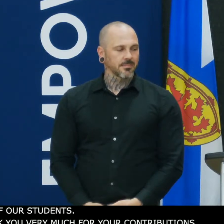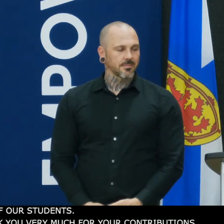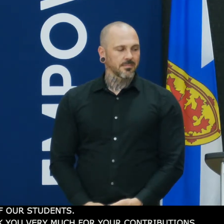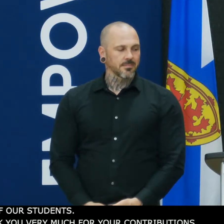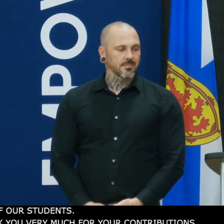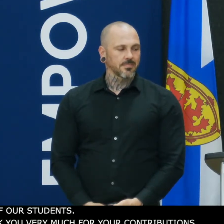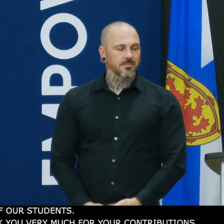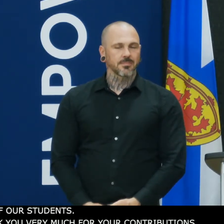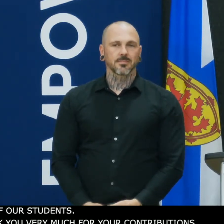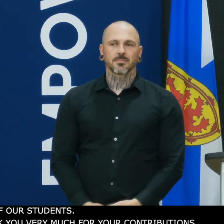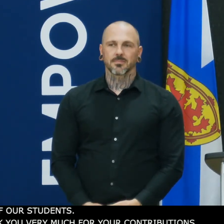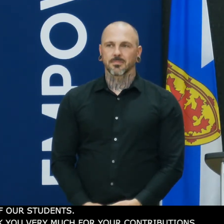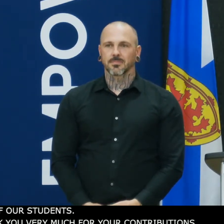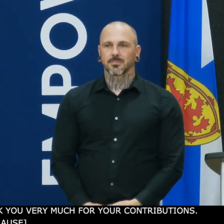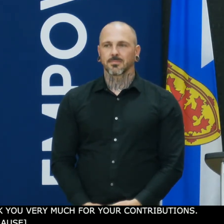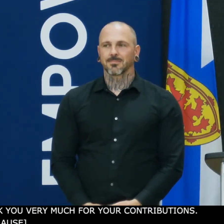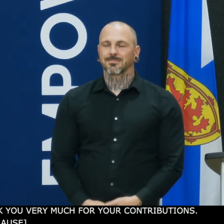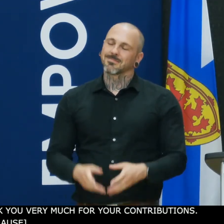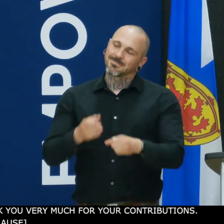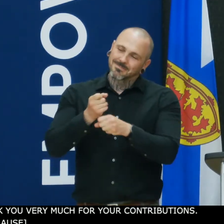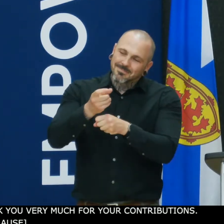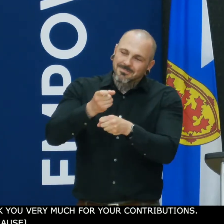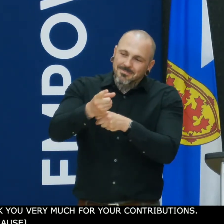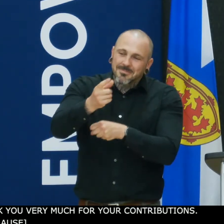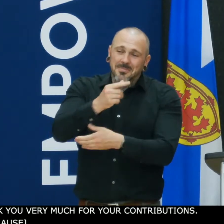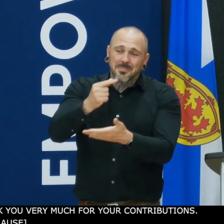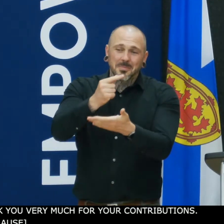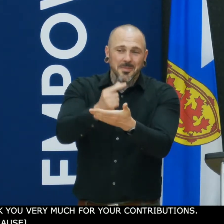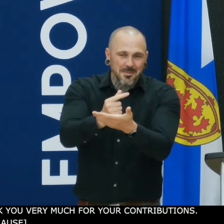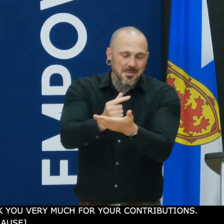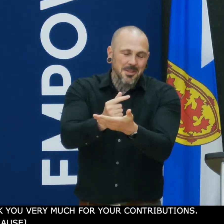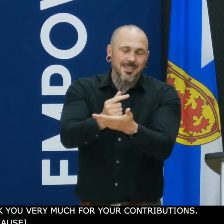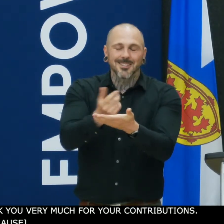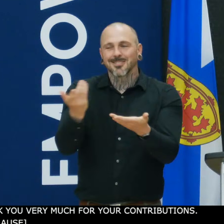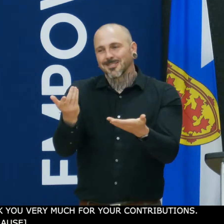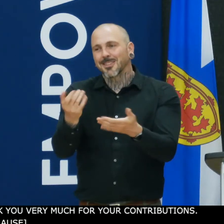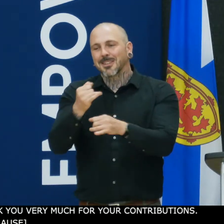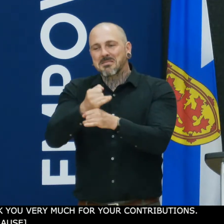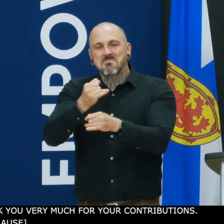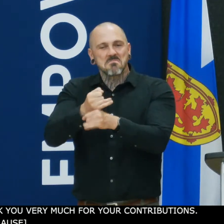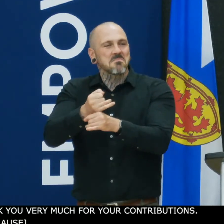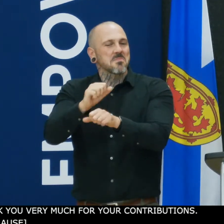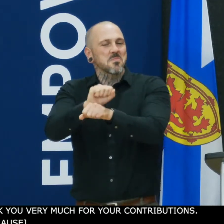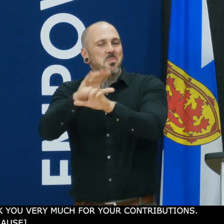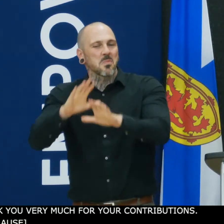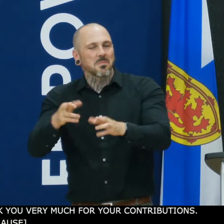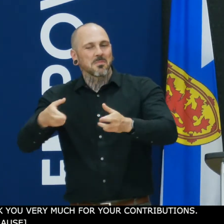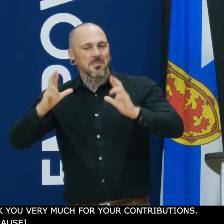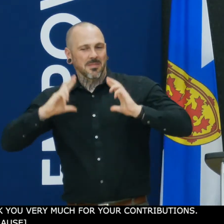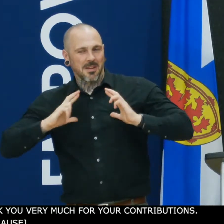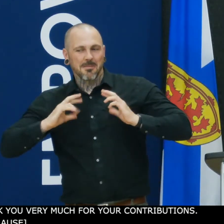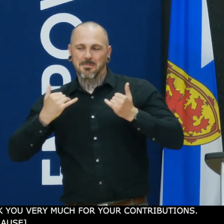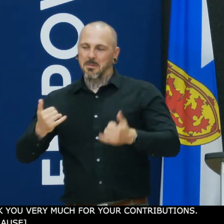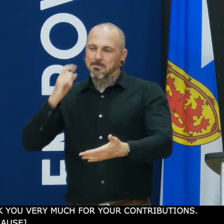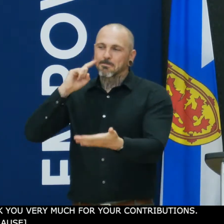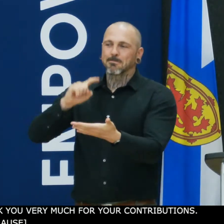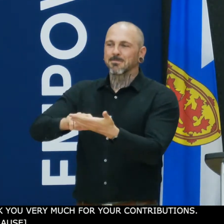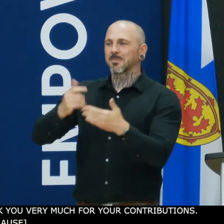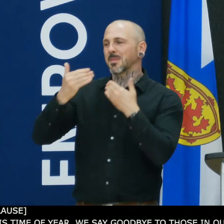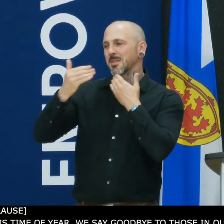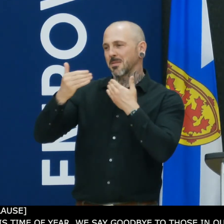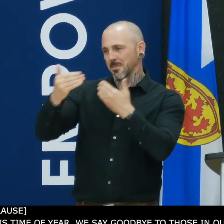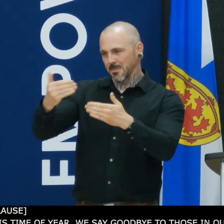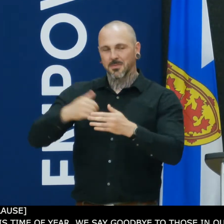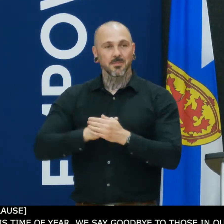At this time of year, we say goodbye to those in our campus family who've chosen to retire. I'd like to recognize all